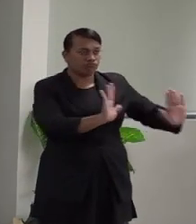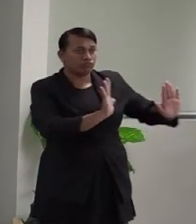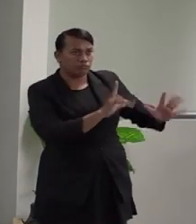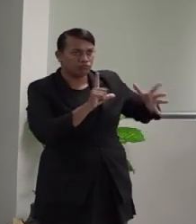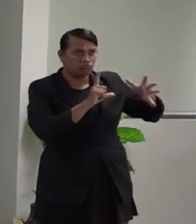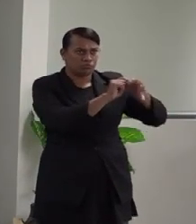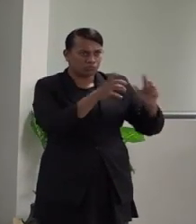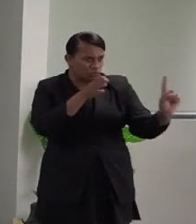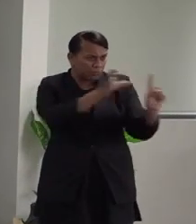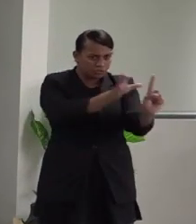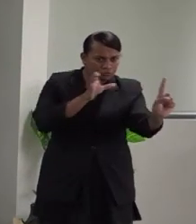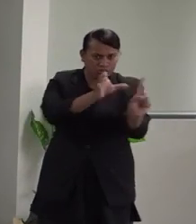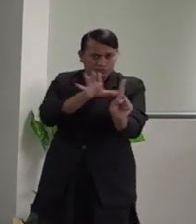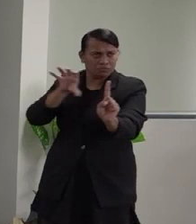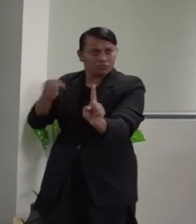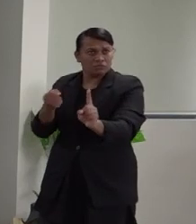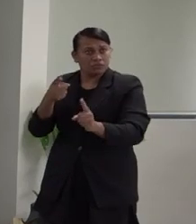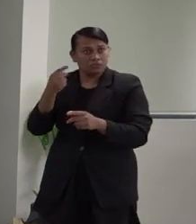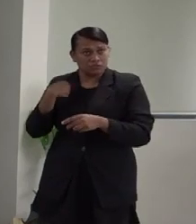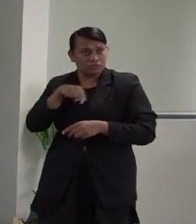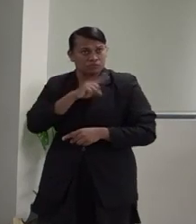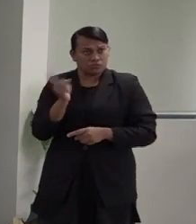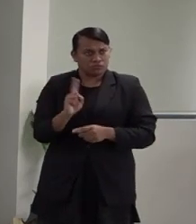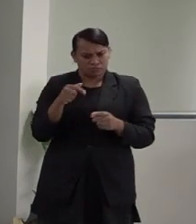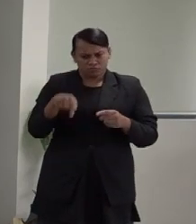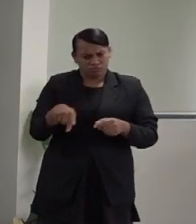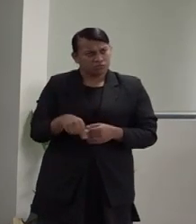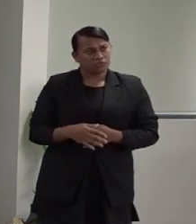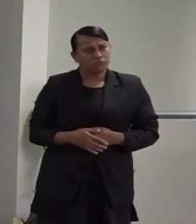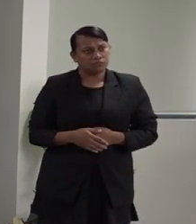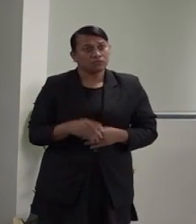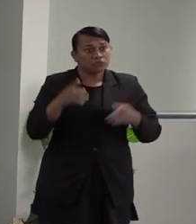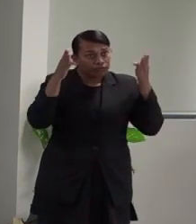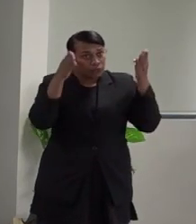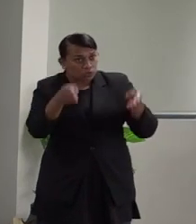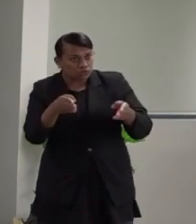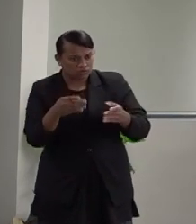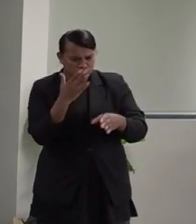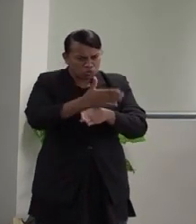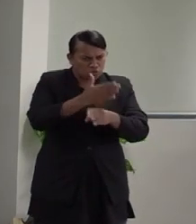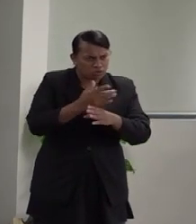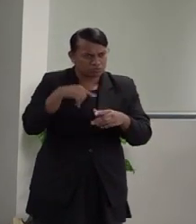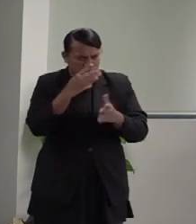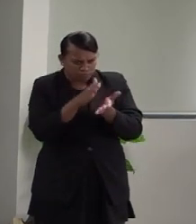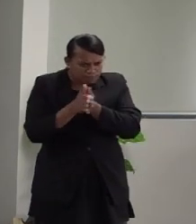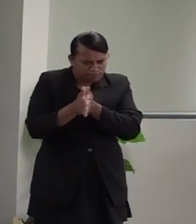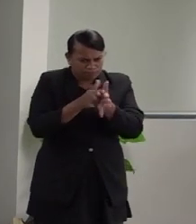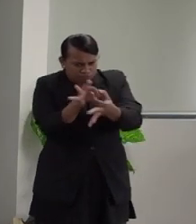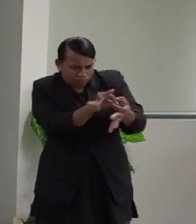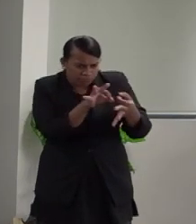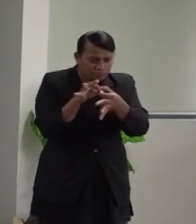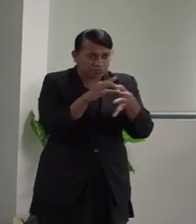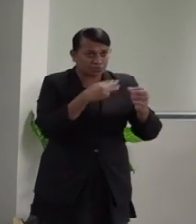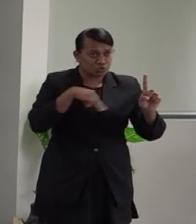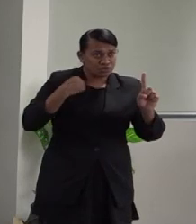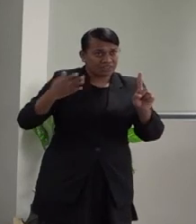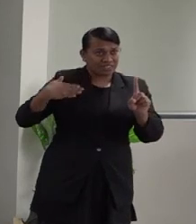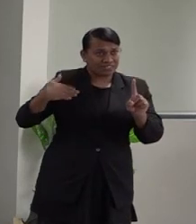to those same steps with a focus on efficiency to keep the situation under control here in